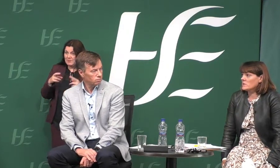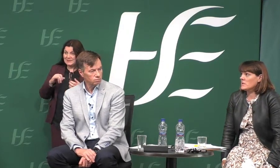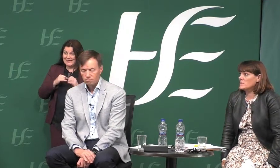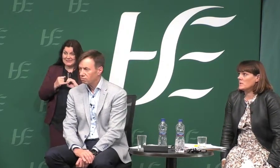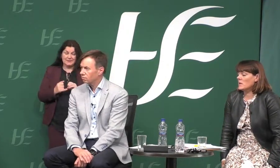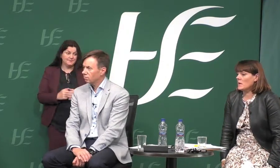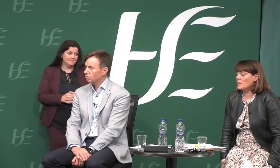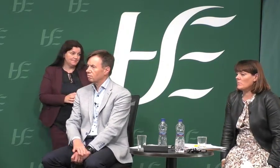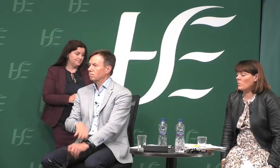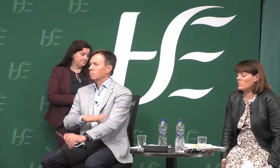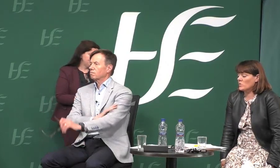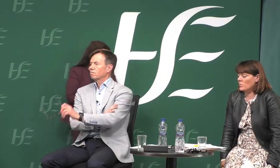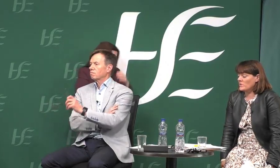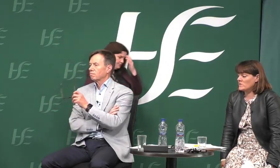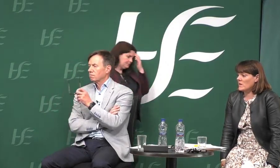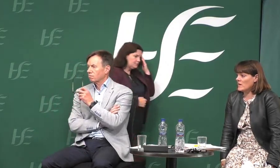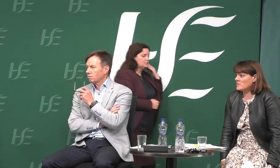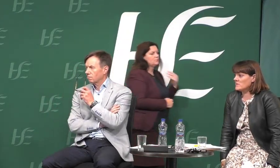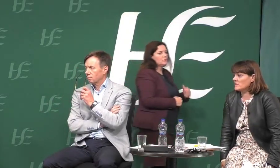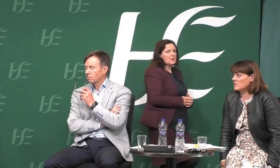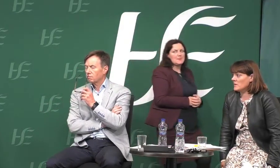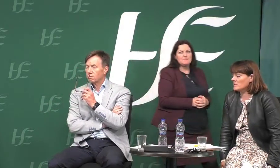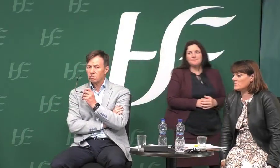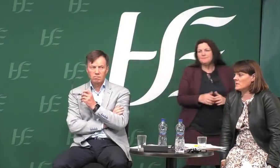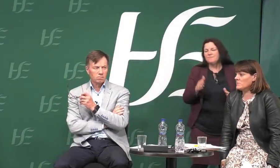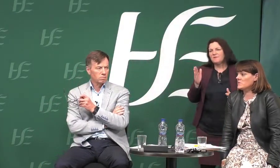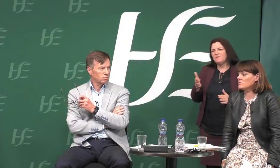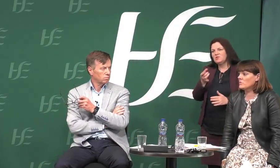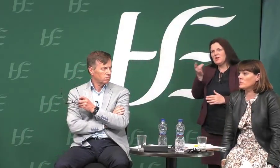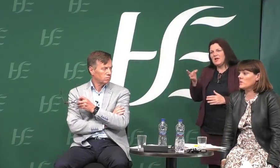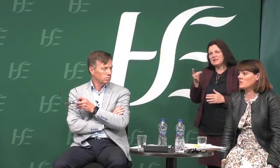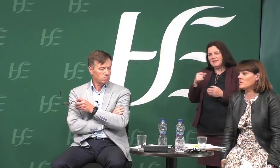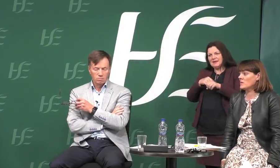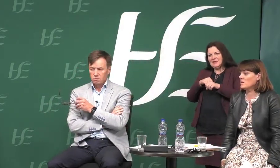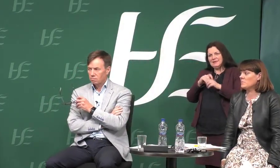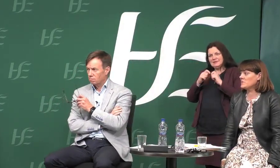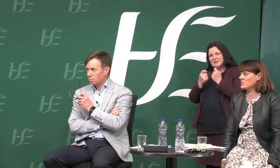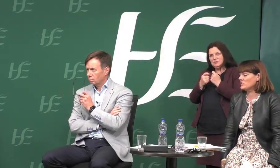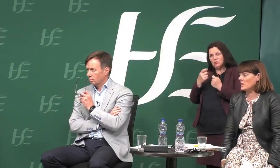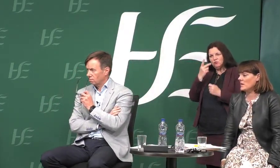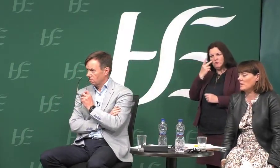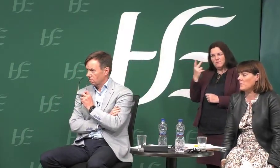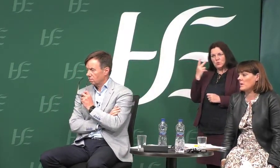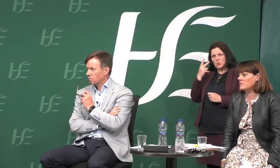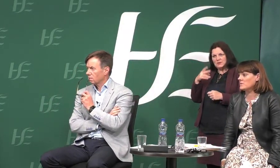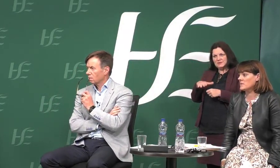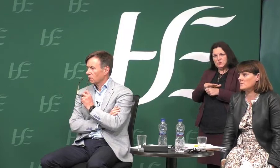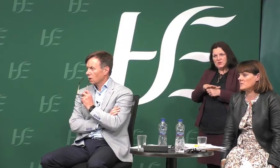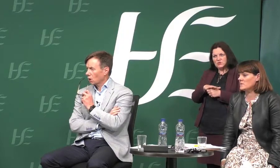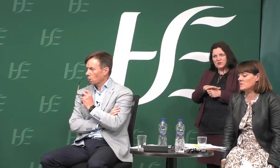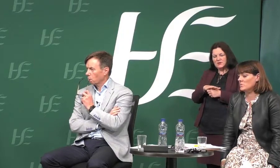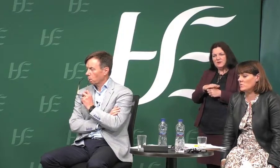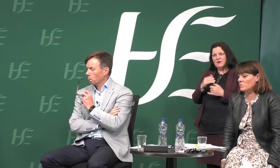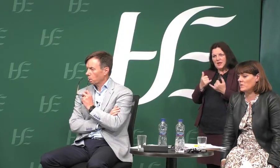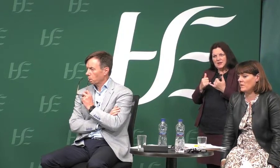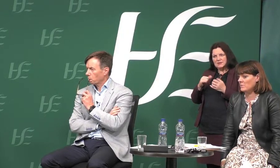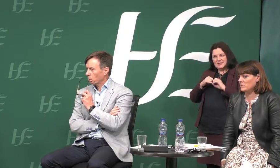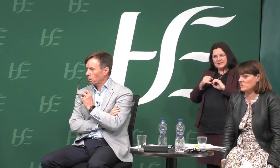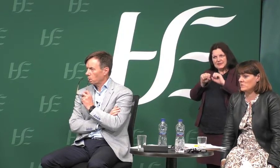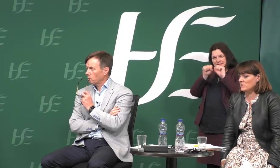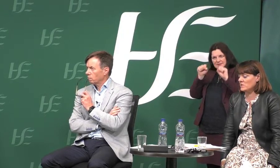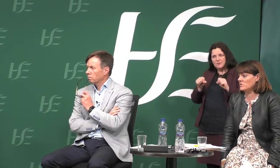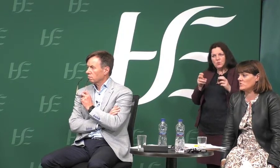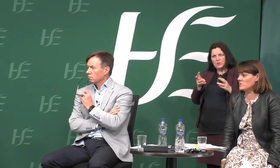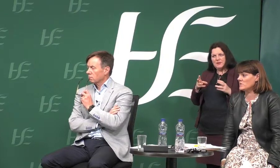On serial testing, so we did ask the clinical teams to review that position. As a testing system, we would be